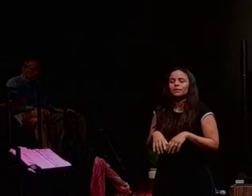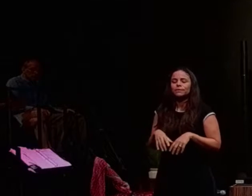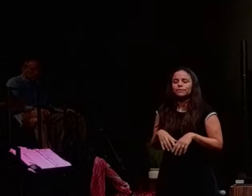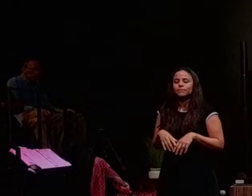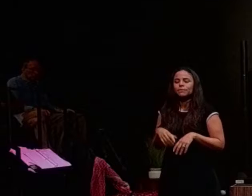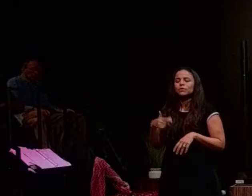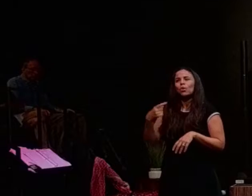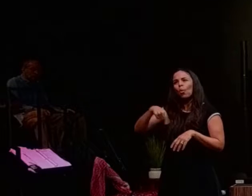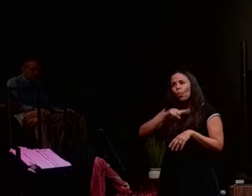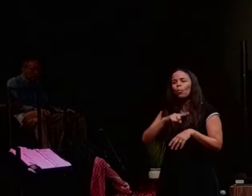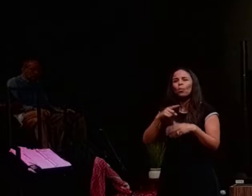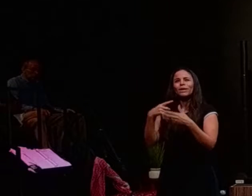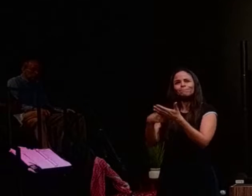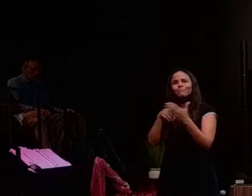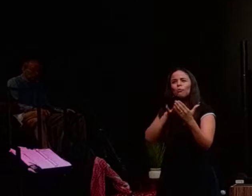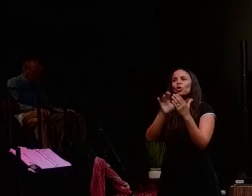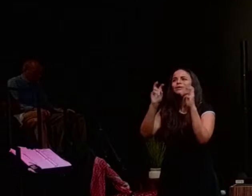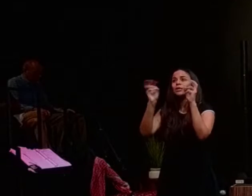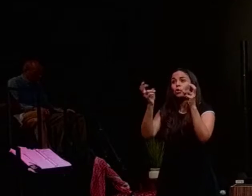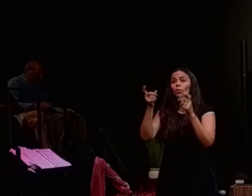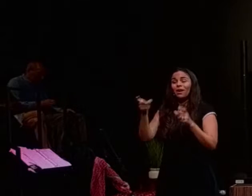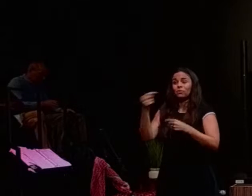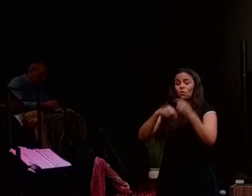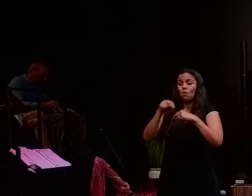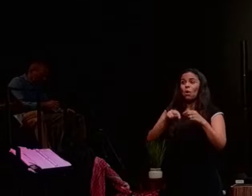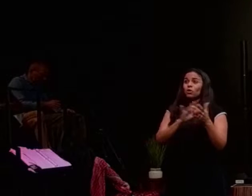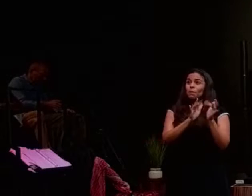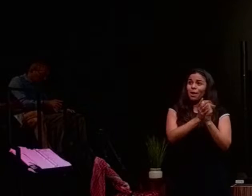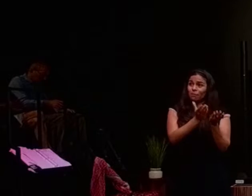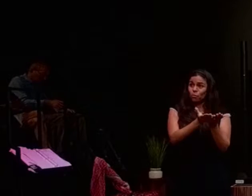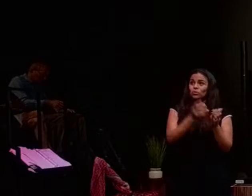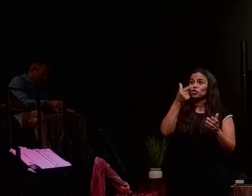when we talk about this stuff, we need to go to the beginning. You want to go to Genesis 1.